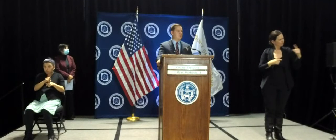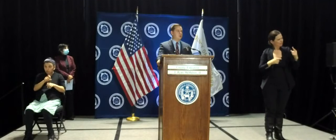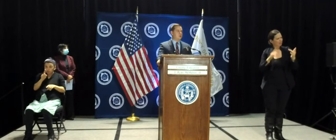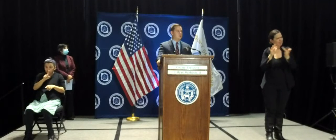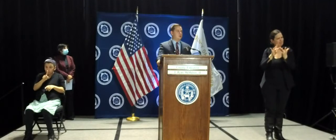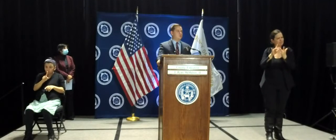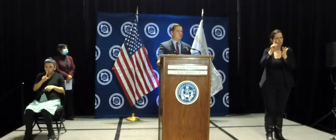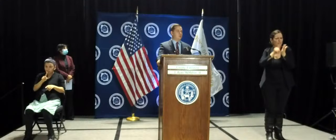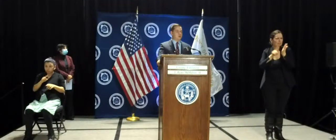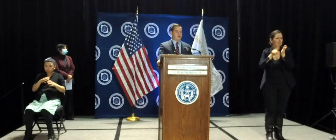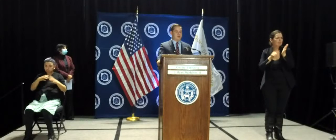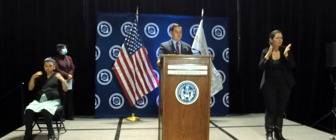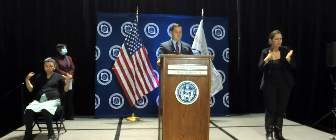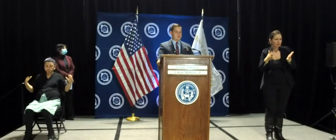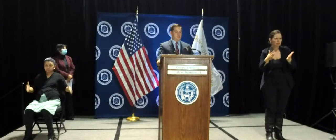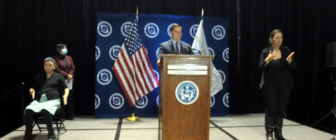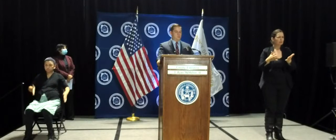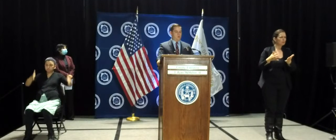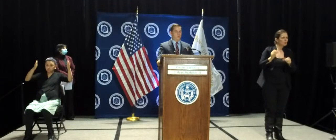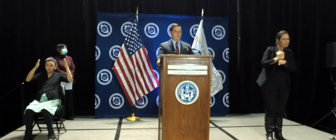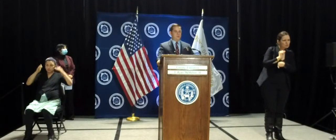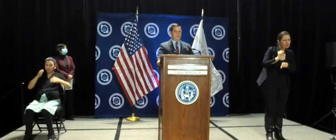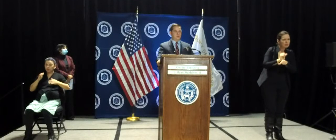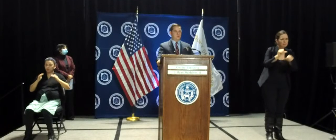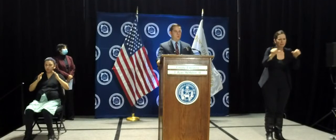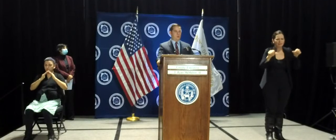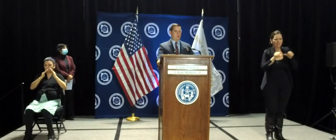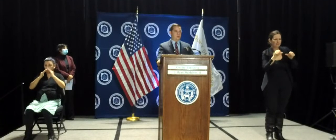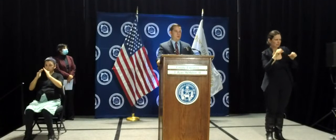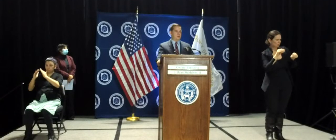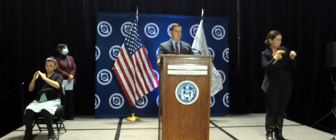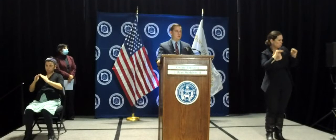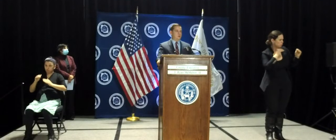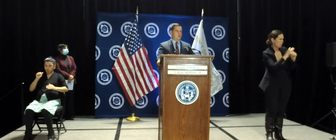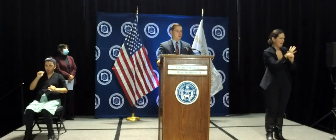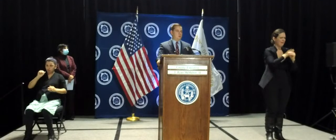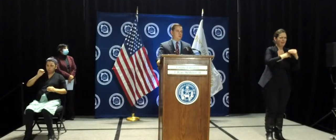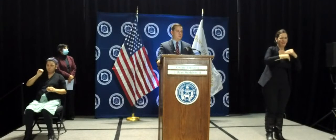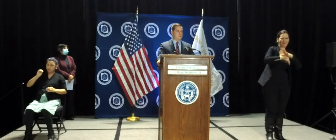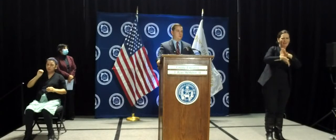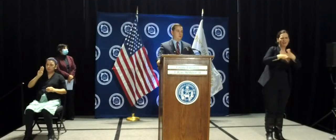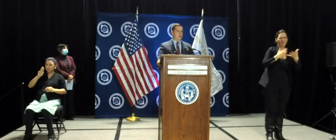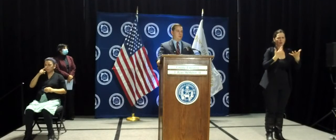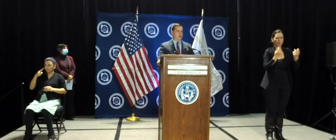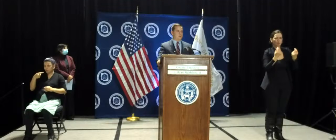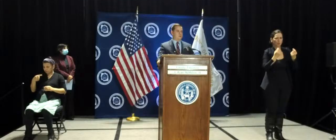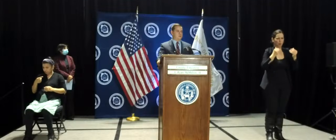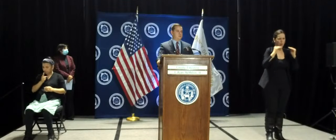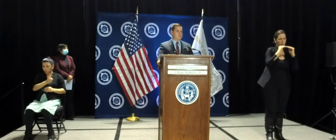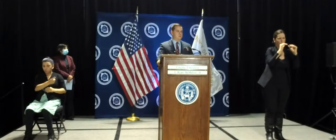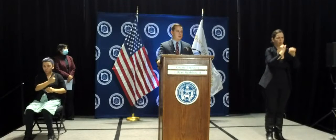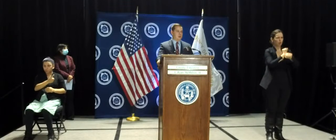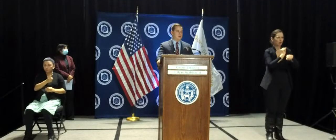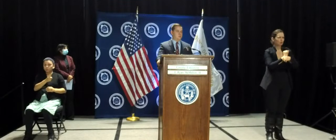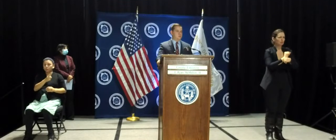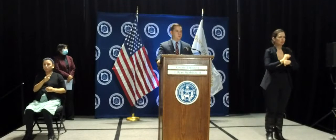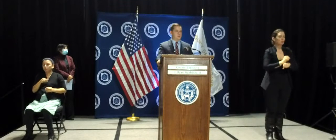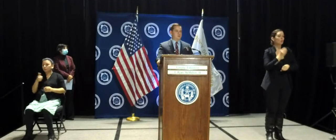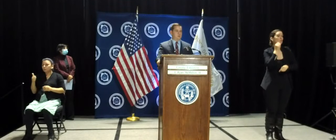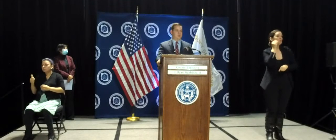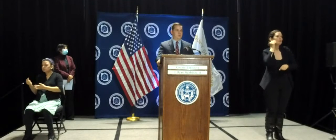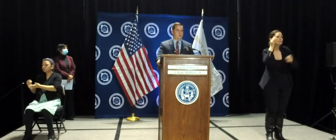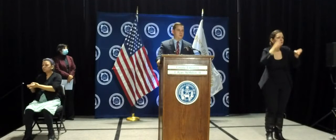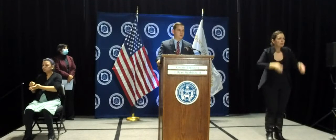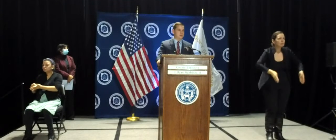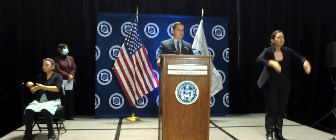yeah, workplaces? if you look at what we could do early, and when you read up on, I keep using